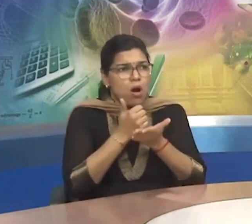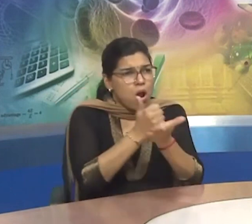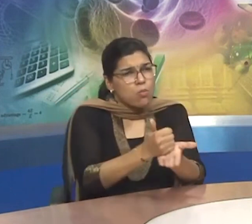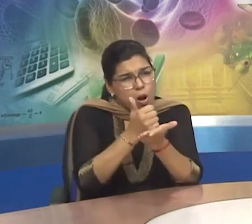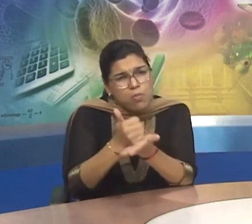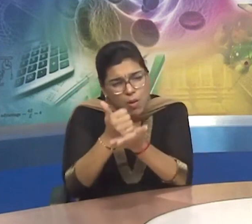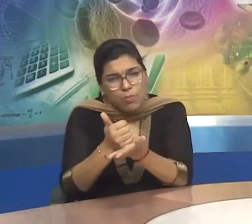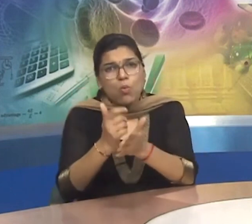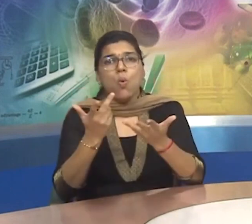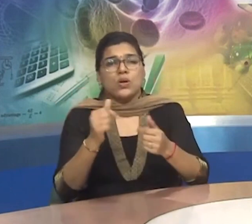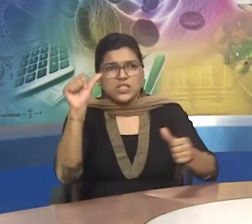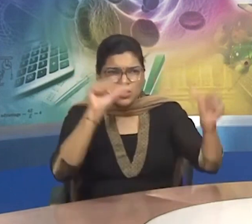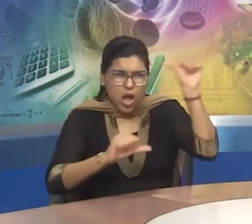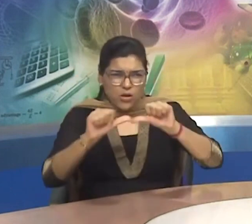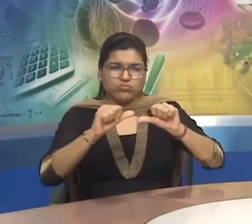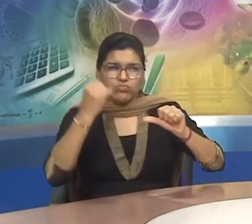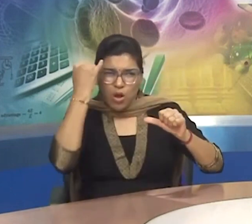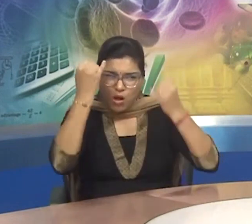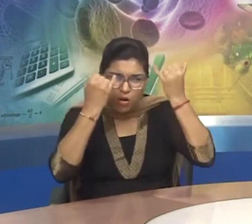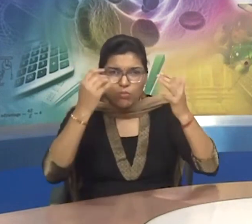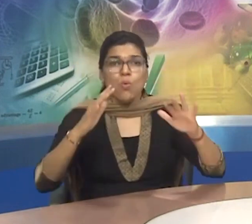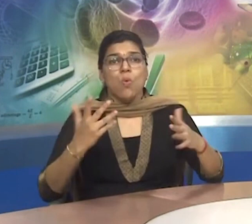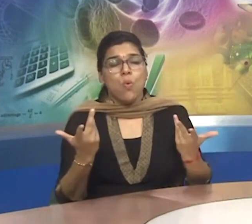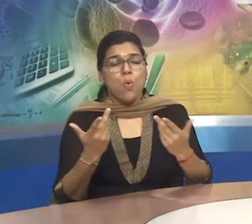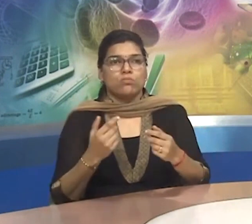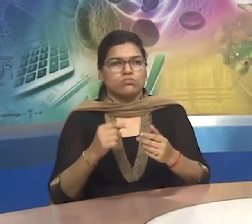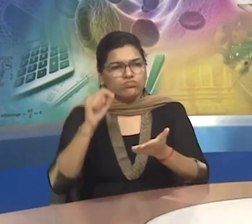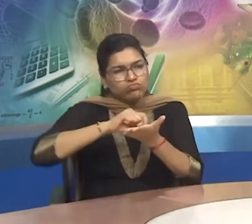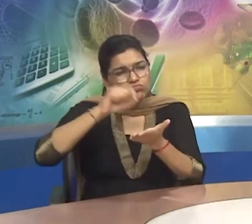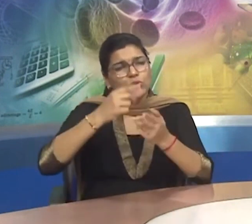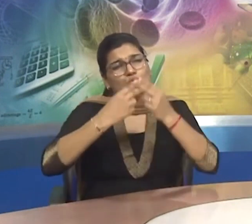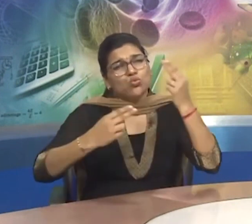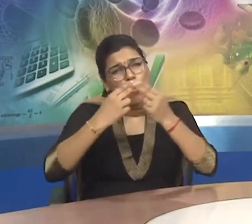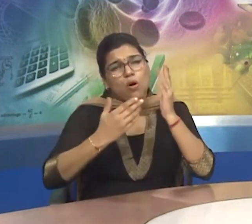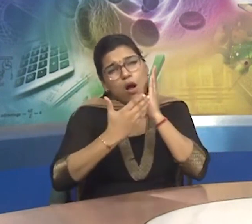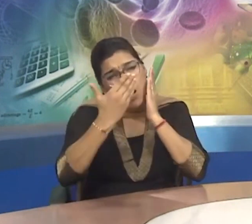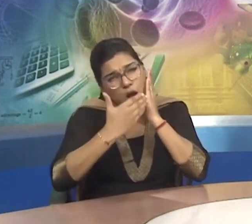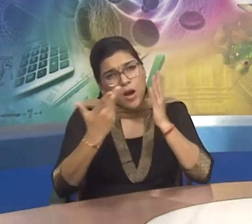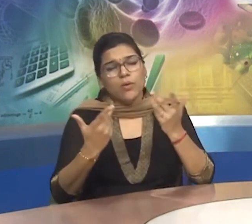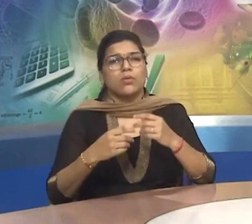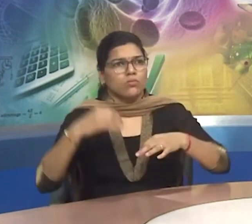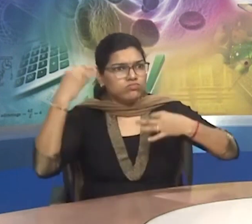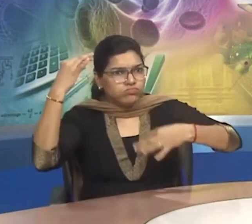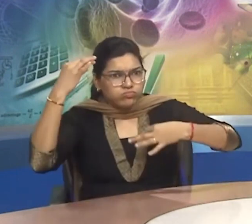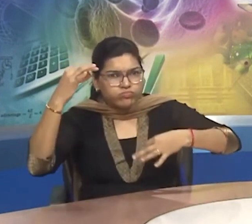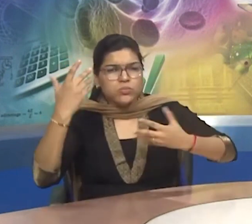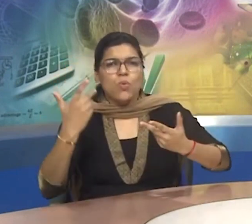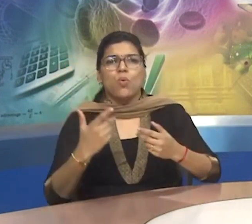India in various sectors like art, science, literature, and some other field of